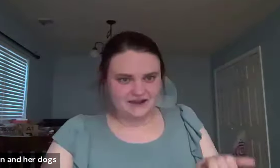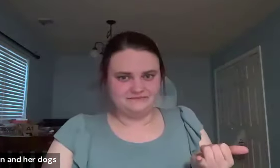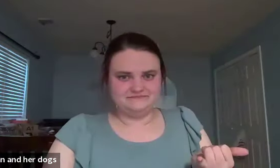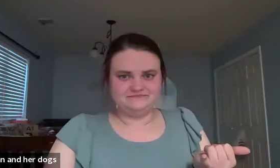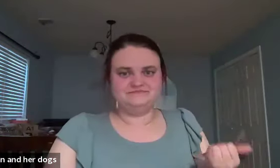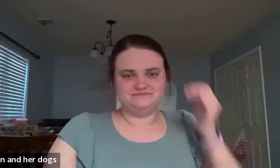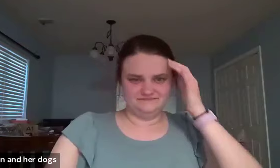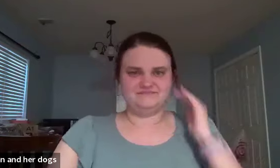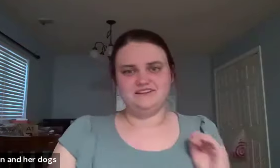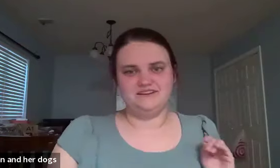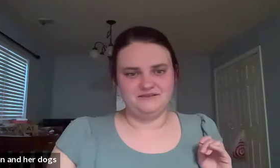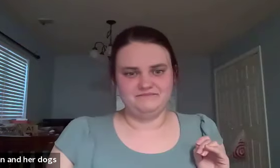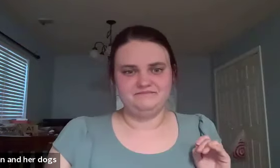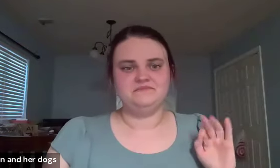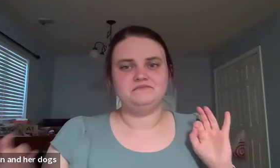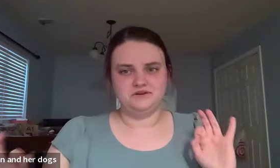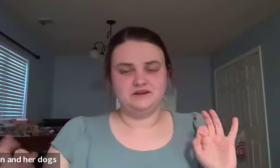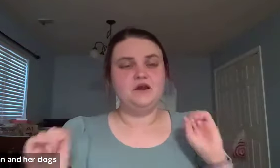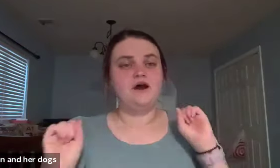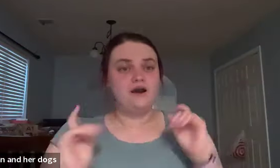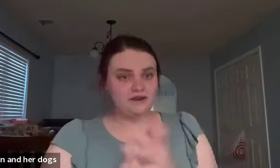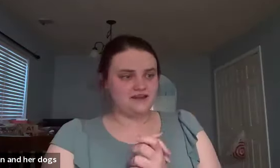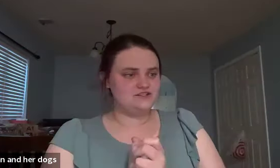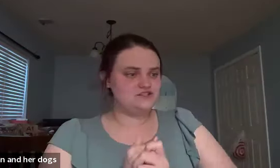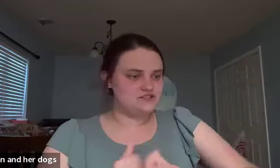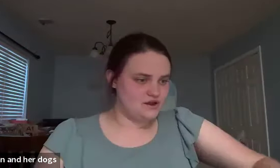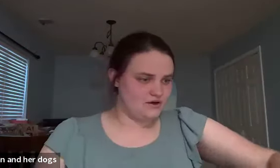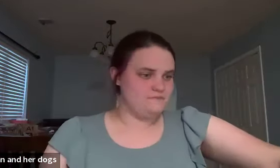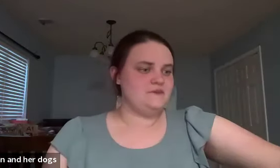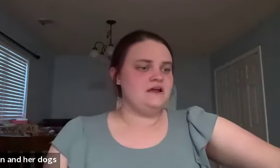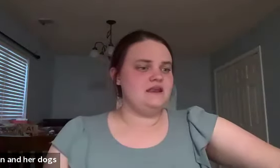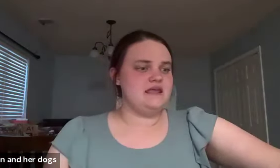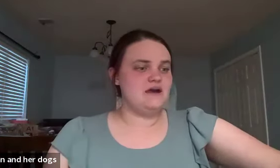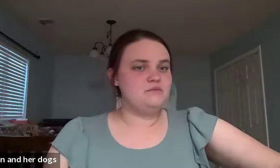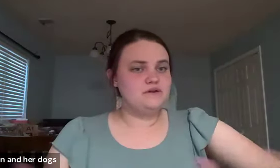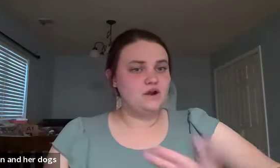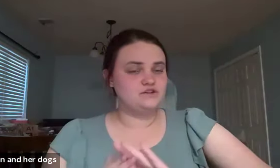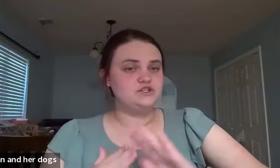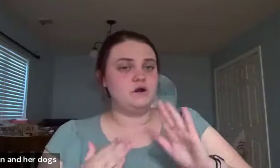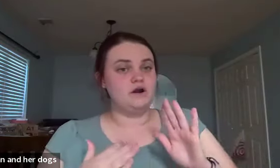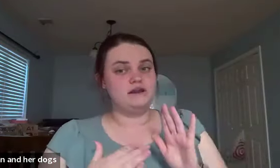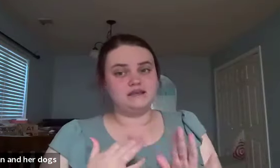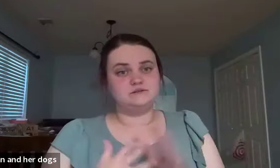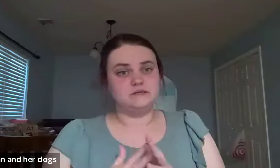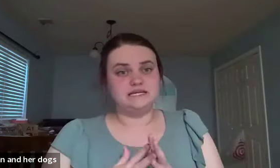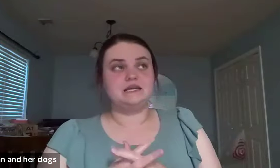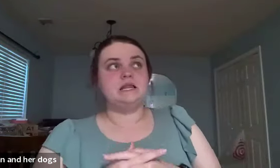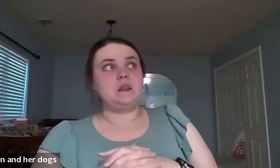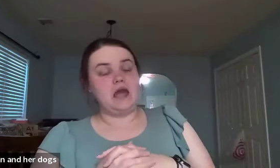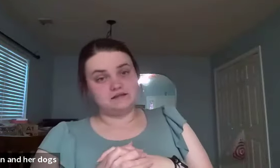Now. Okay, good. Okay, so now moving on to our next week,